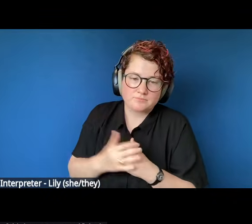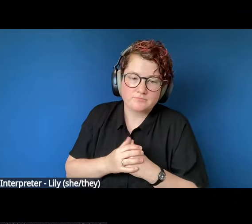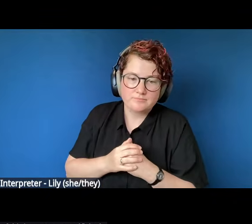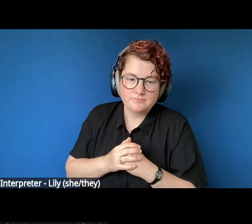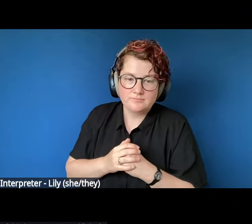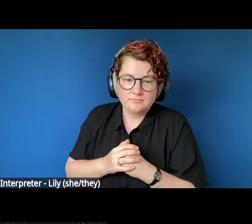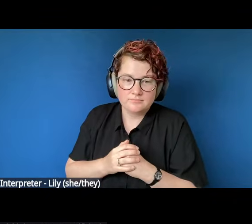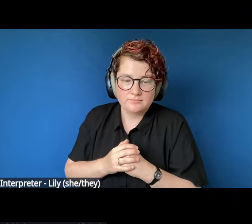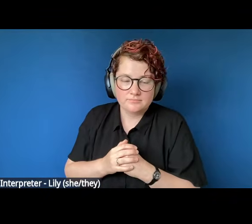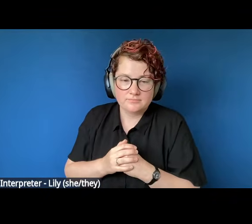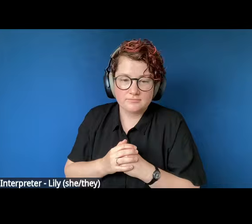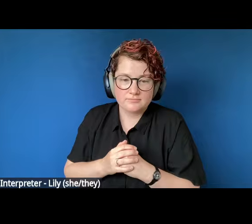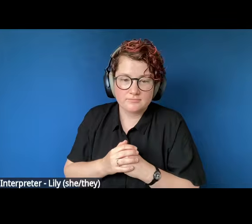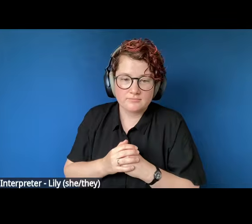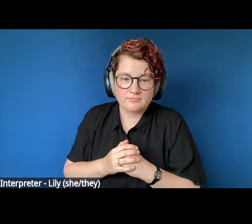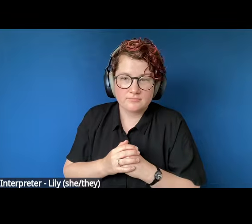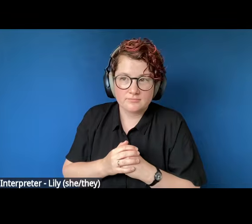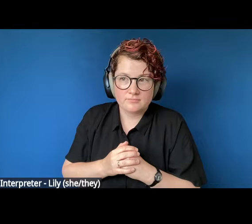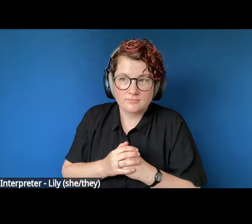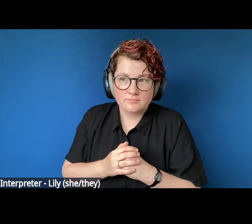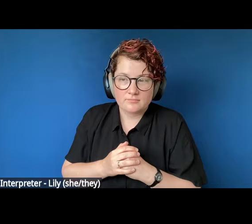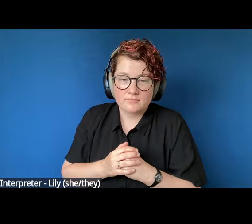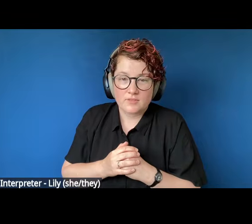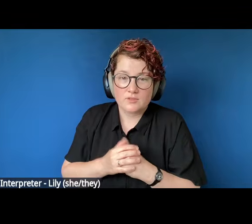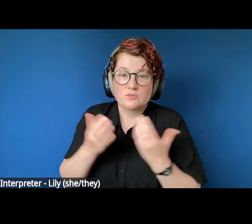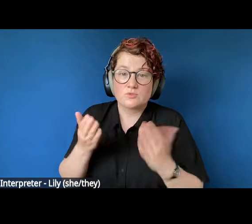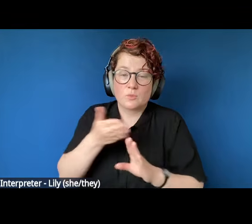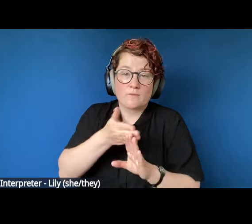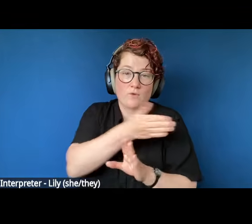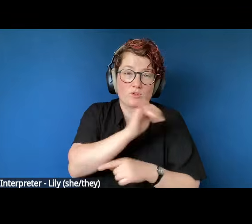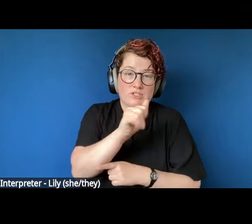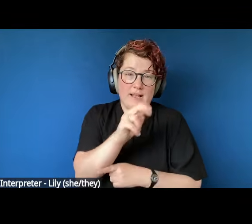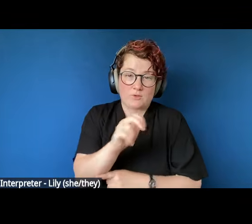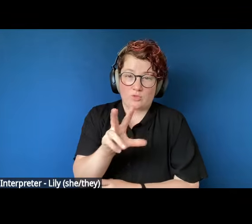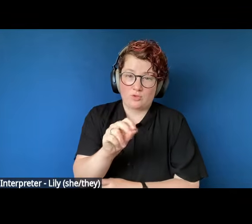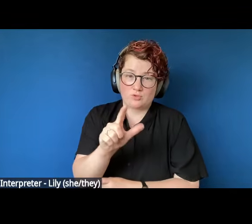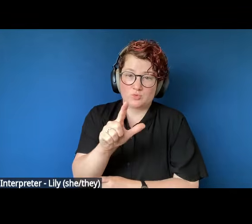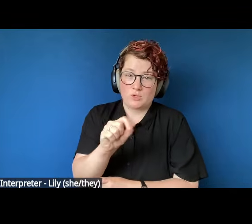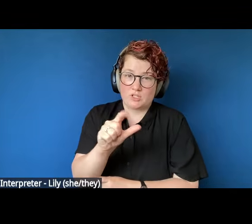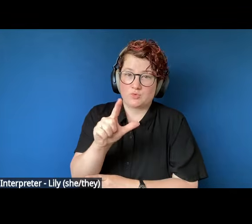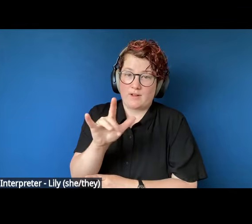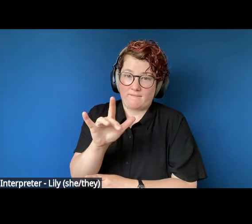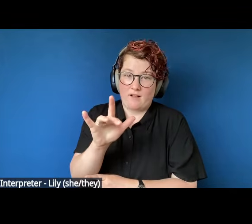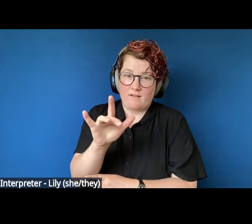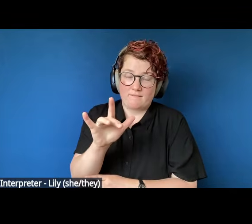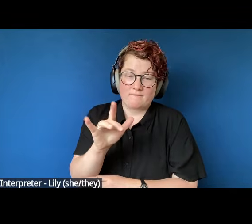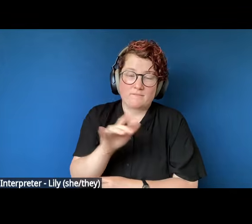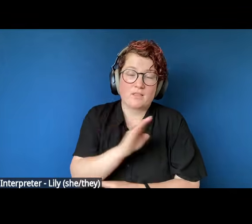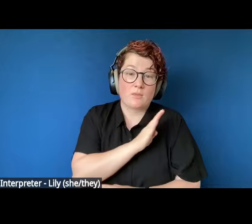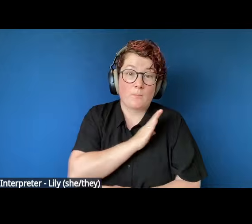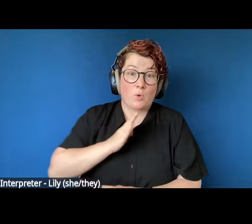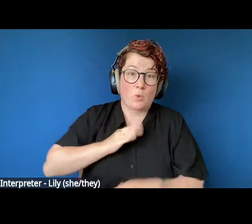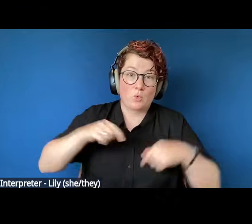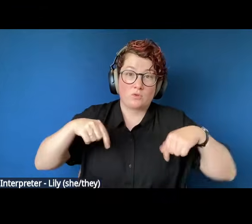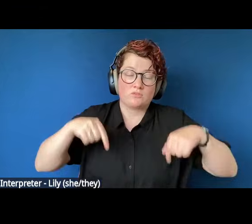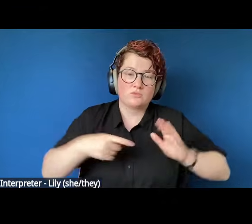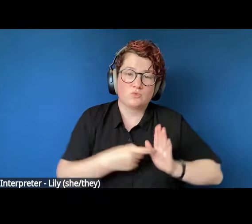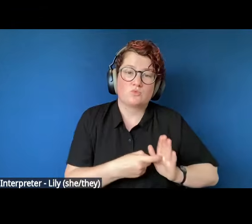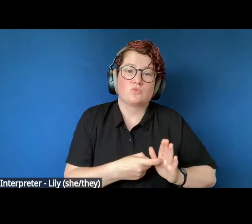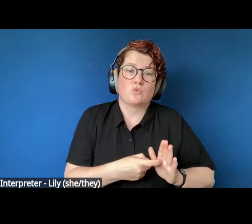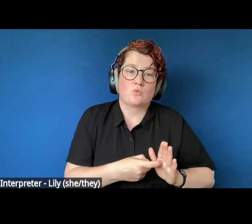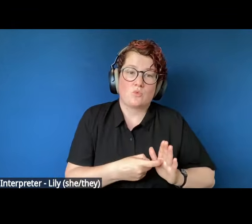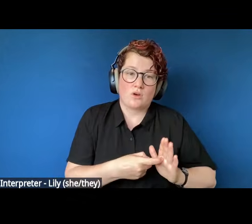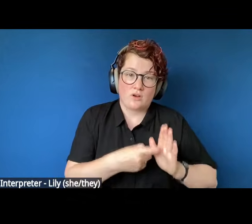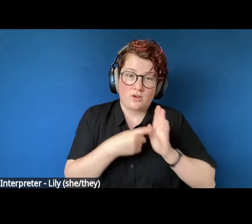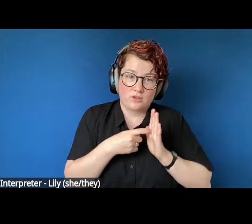So prior to January 30th, 2025, the board required